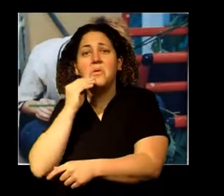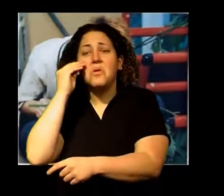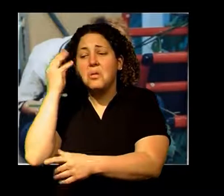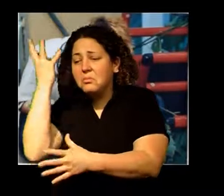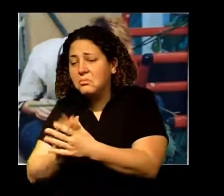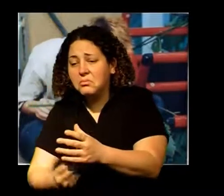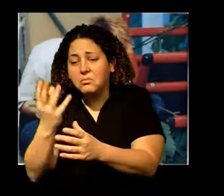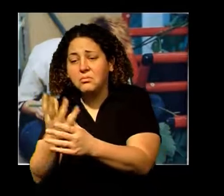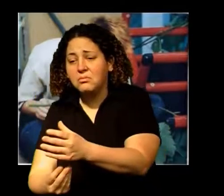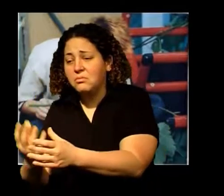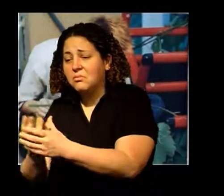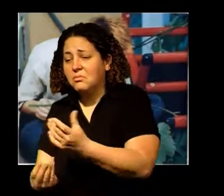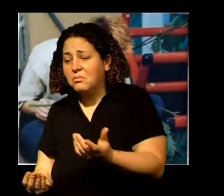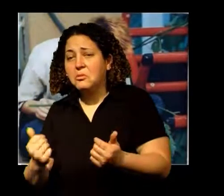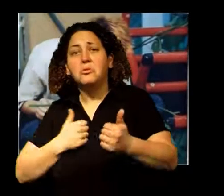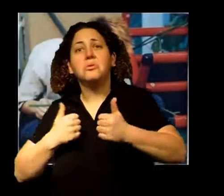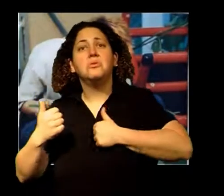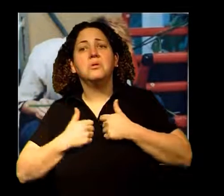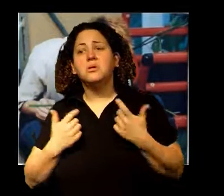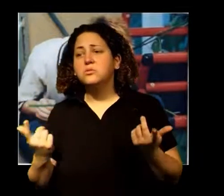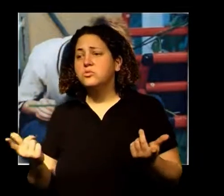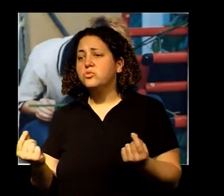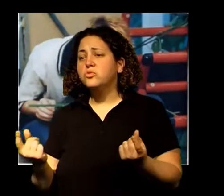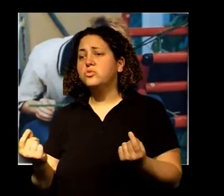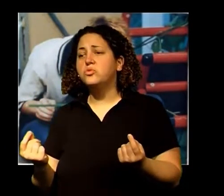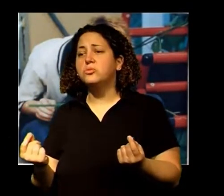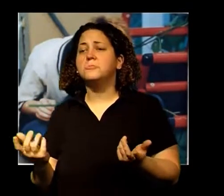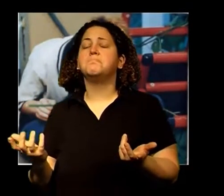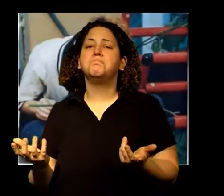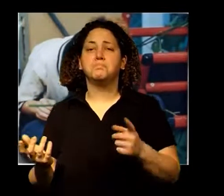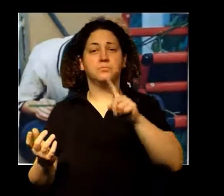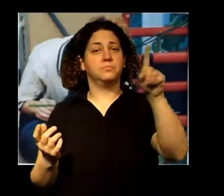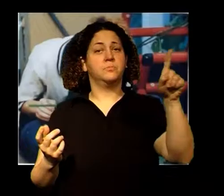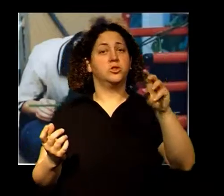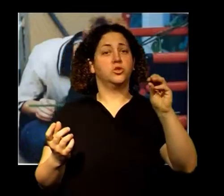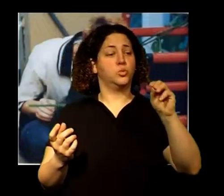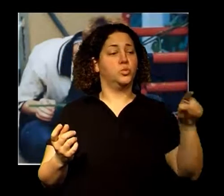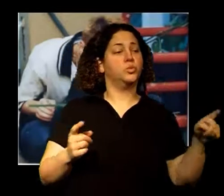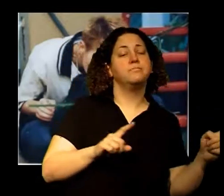Zoos give gorillas a safe place to live when they lose their home in the forest. on the forest,